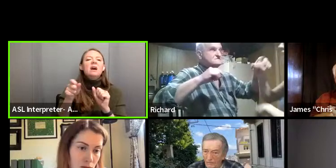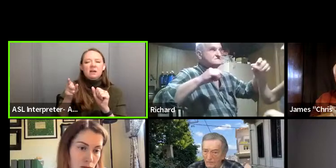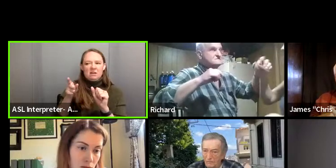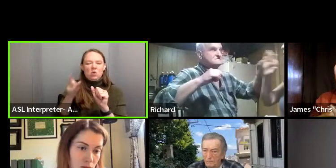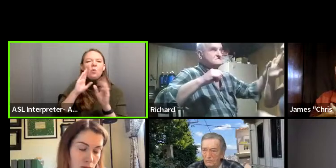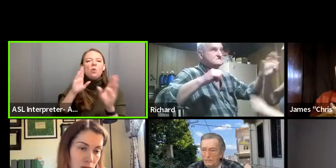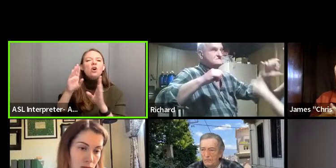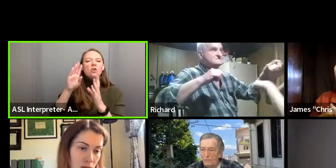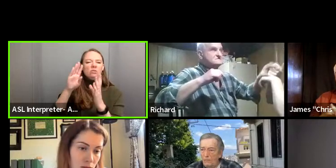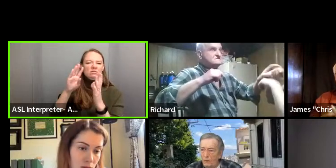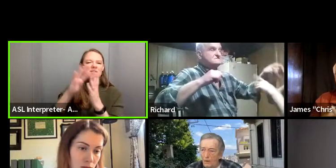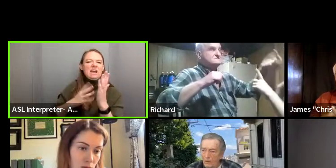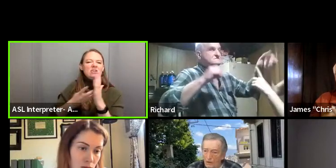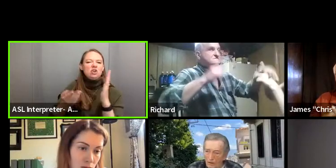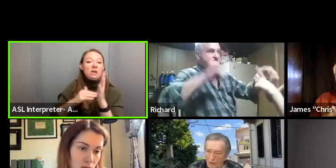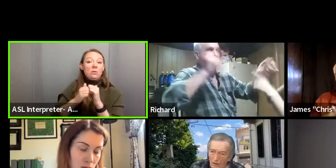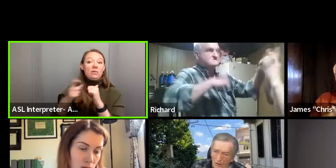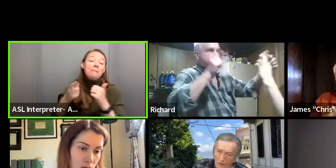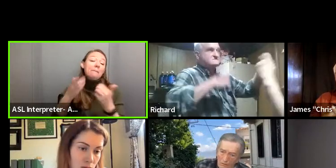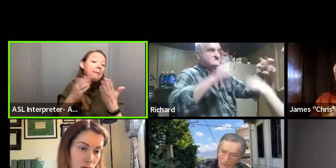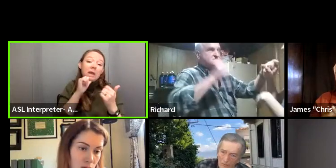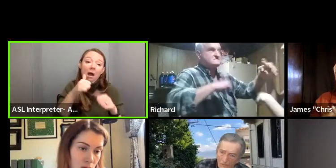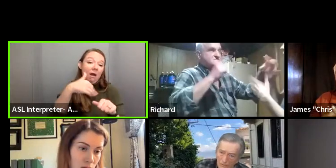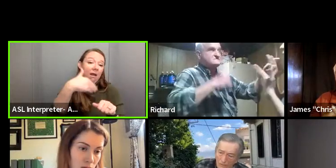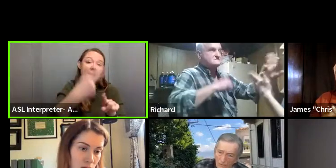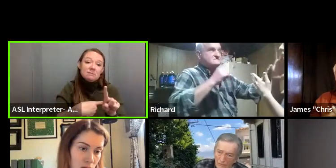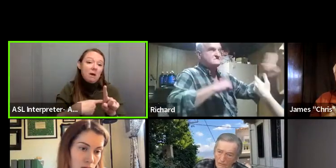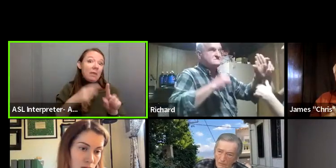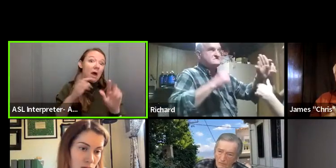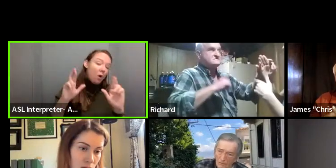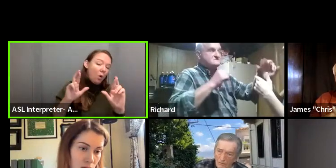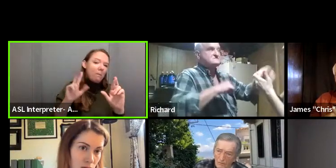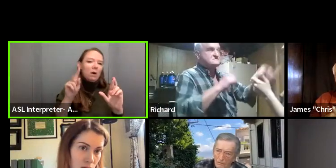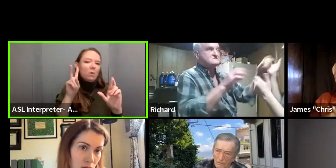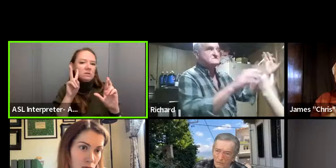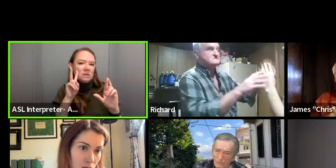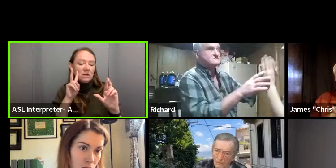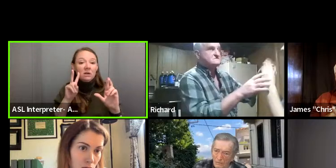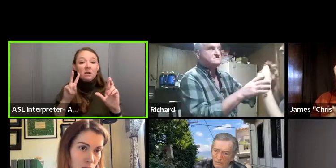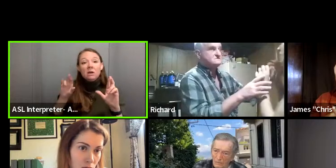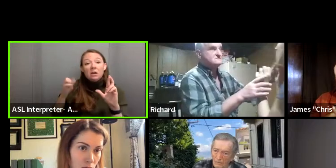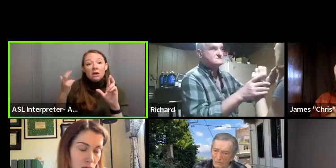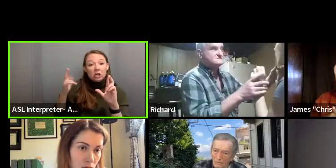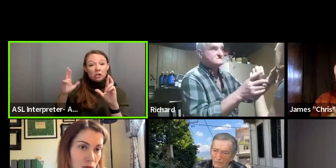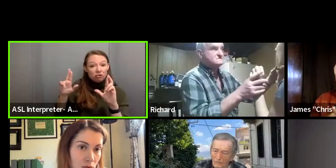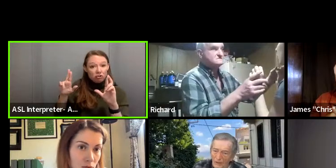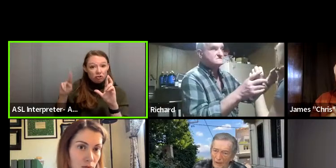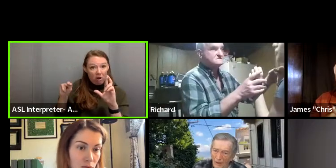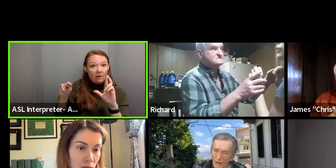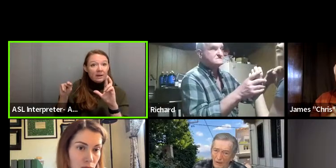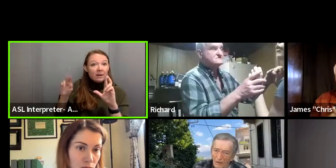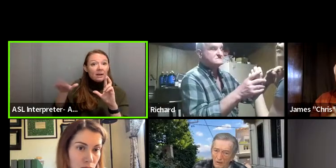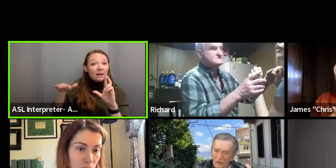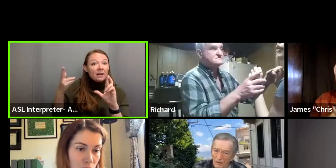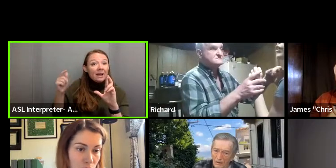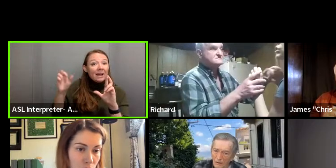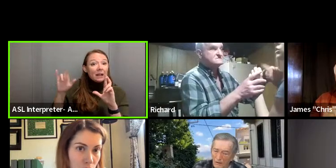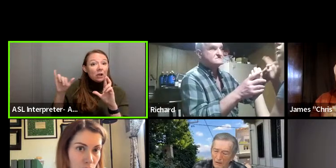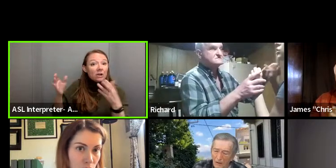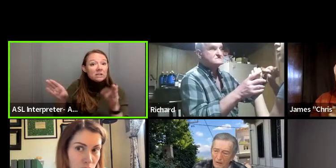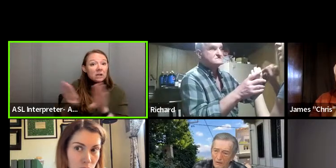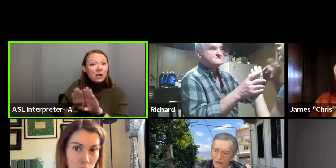If not next month, you know, I hope next month, but we'll reschedule with them. Hillary, just closing this out, the question